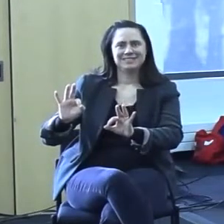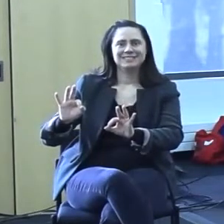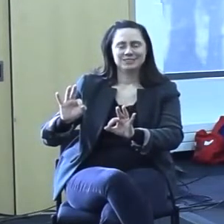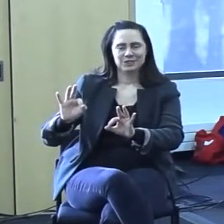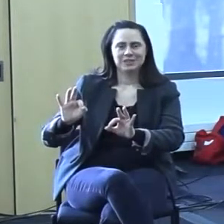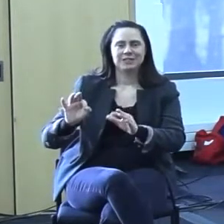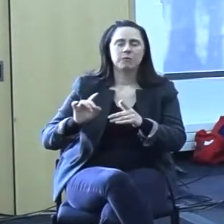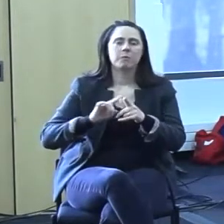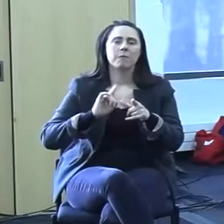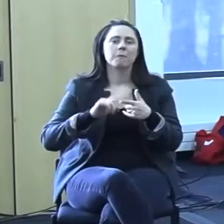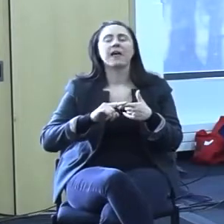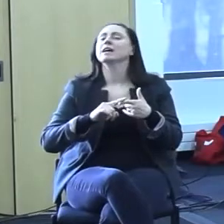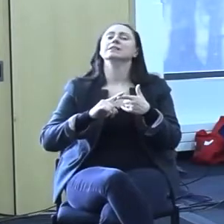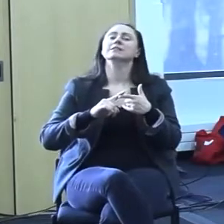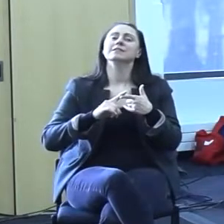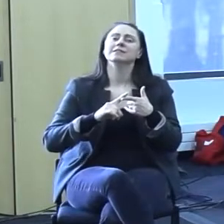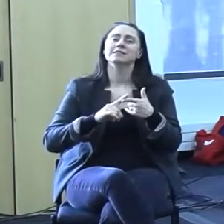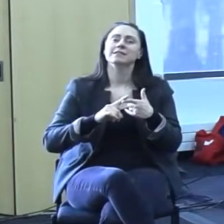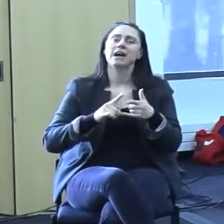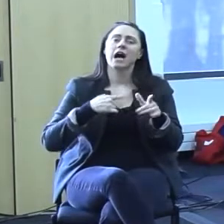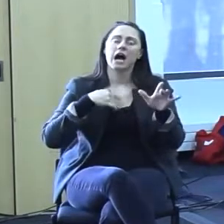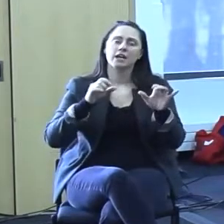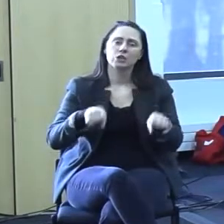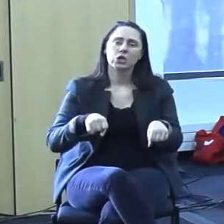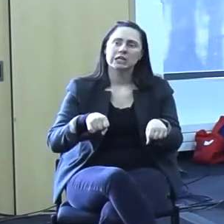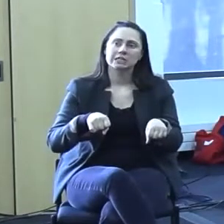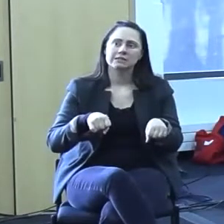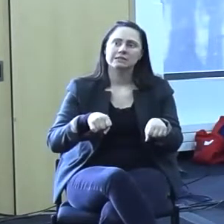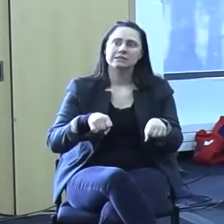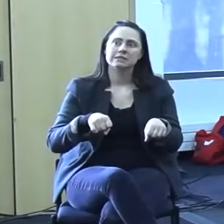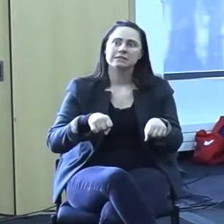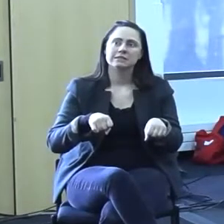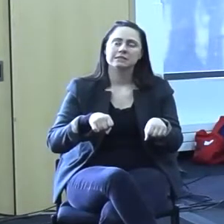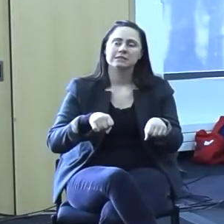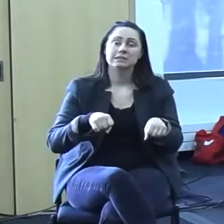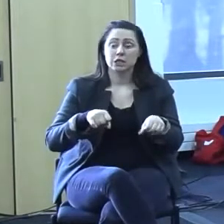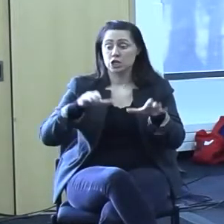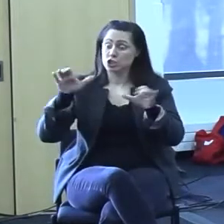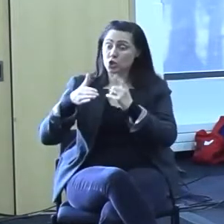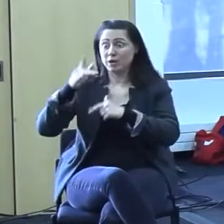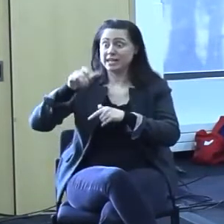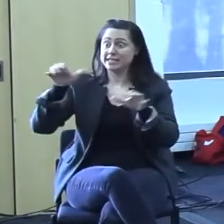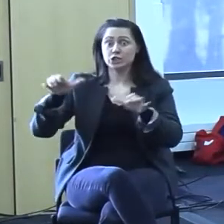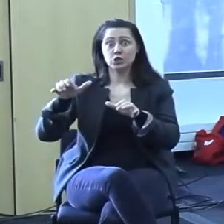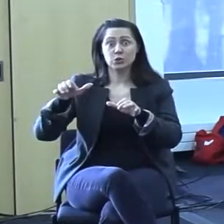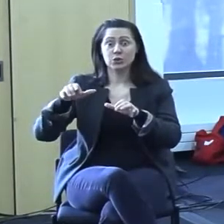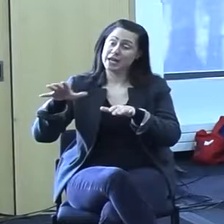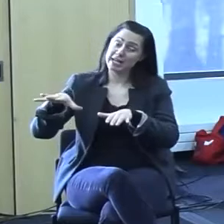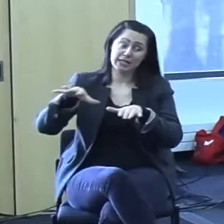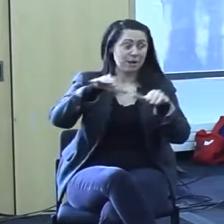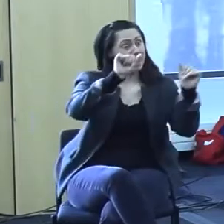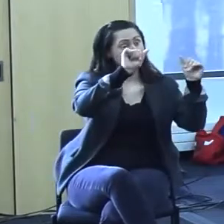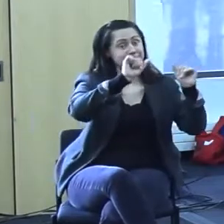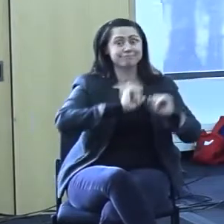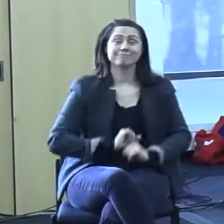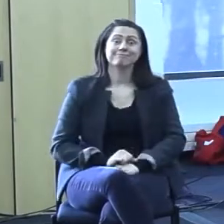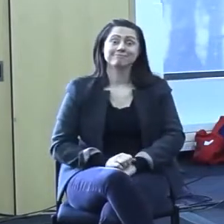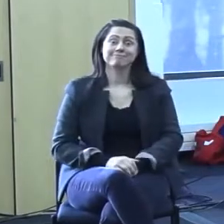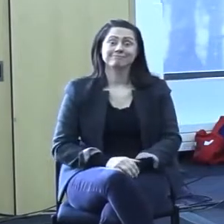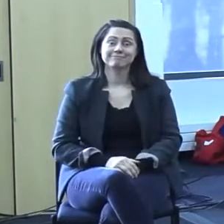somewhat, and then I could do what I need to do and come out.